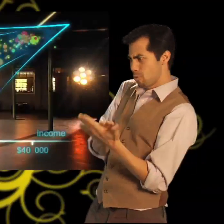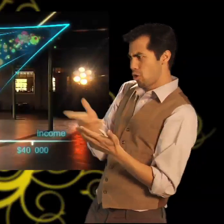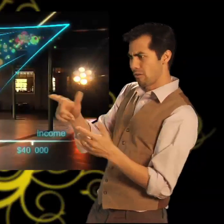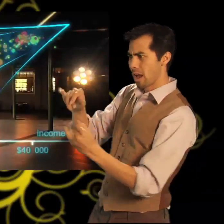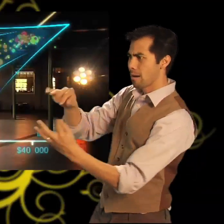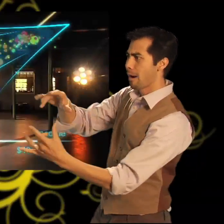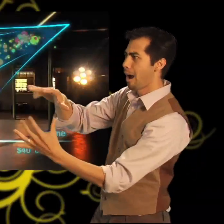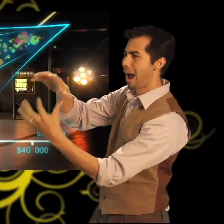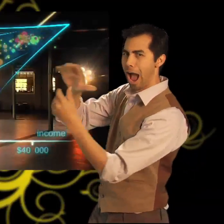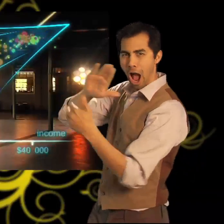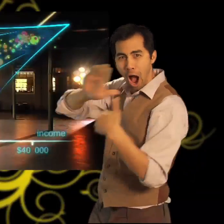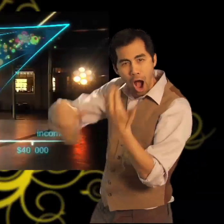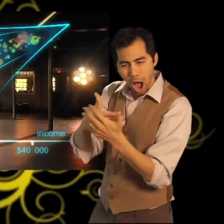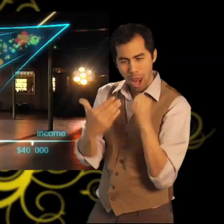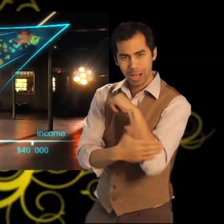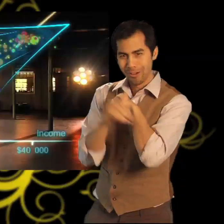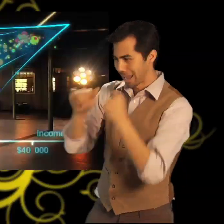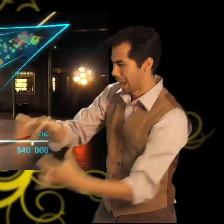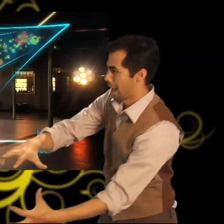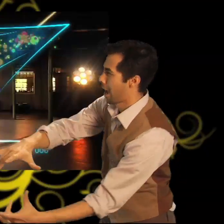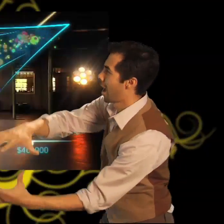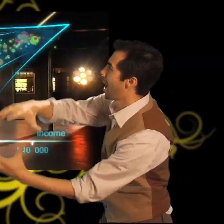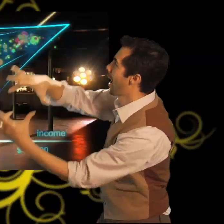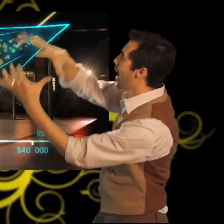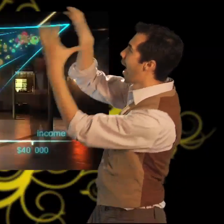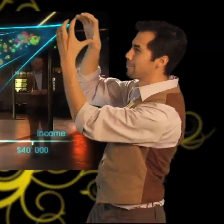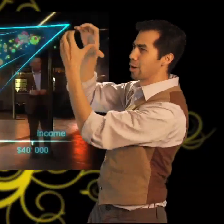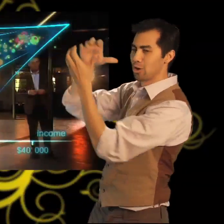to the healthy, wealthy corner.